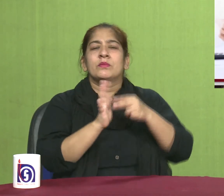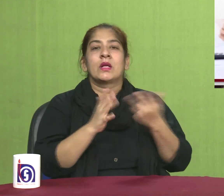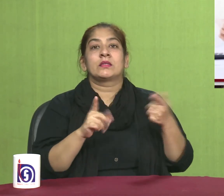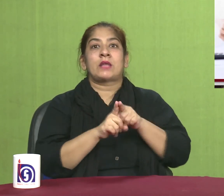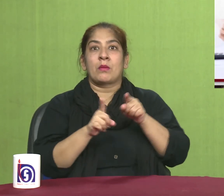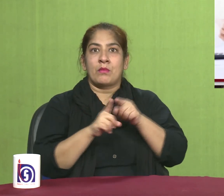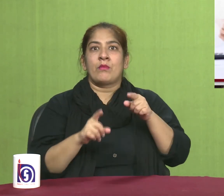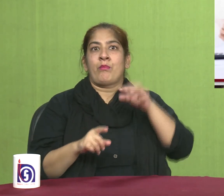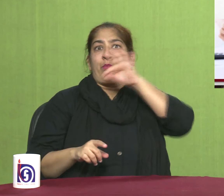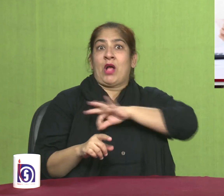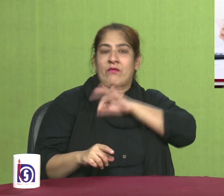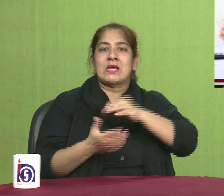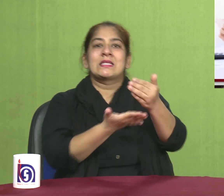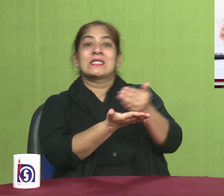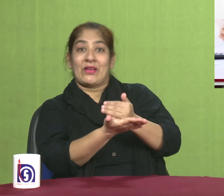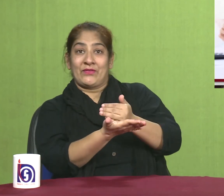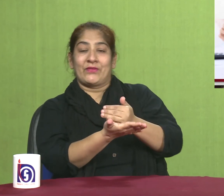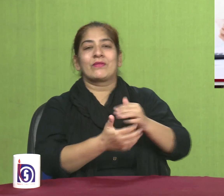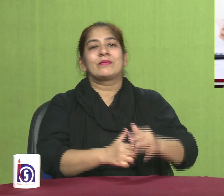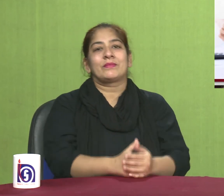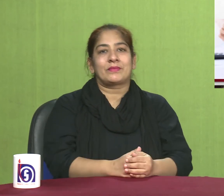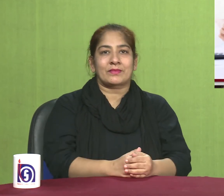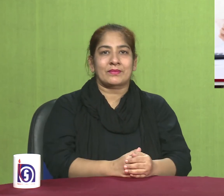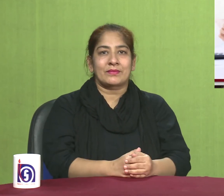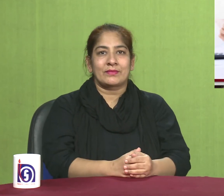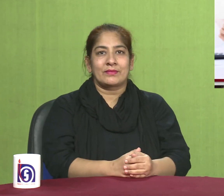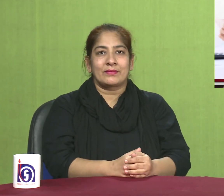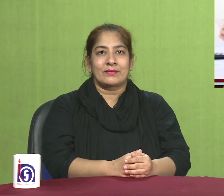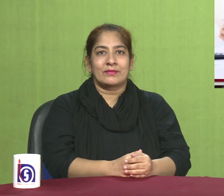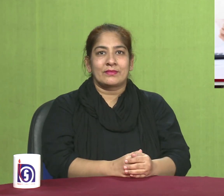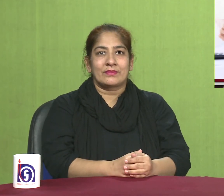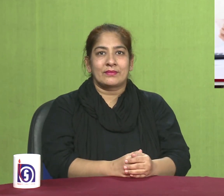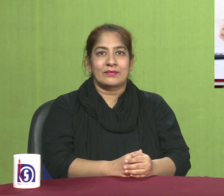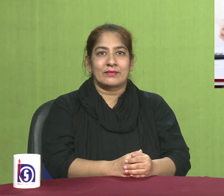Sixth point is about the retention of profit.